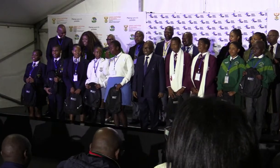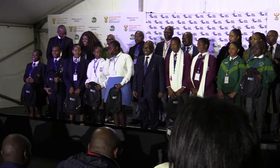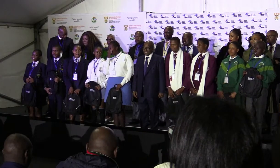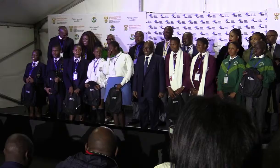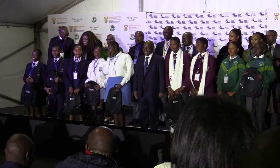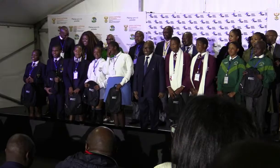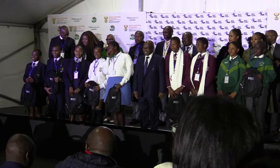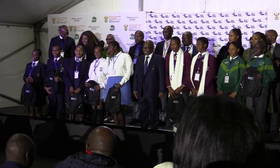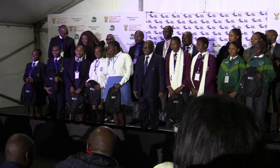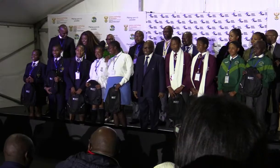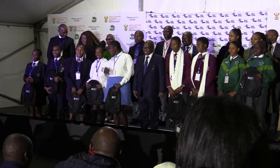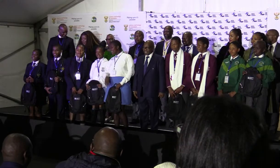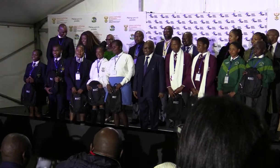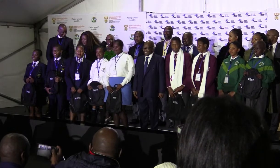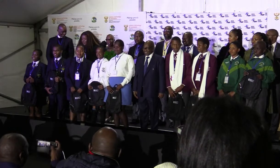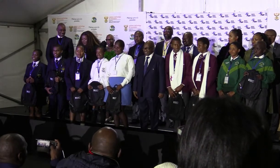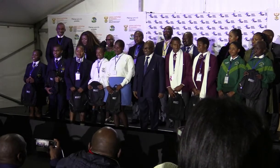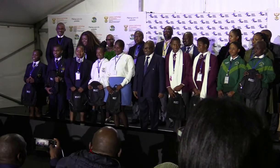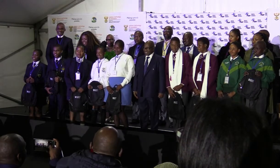It's fine.